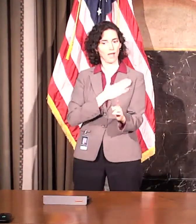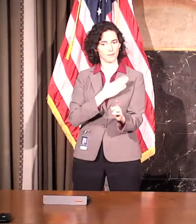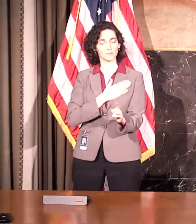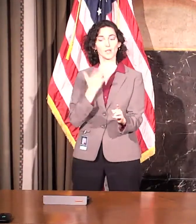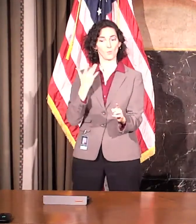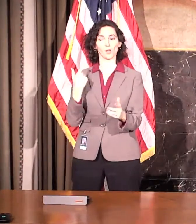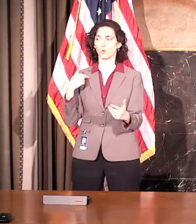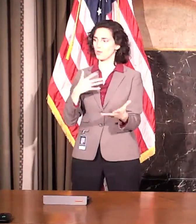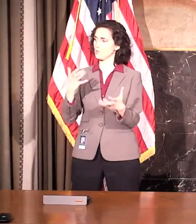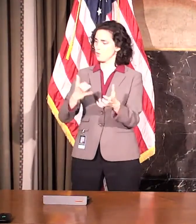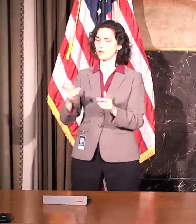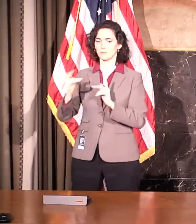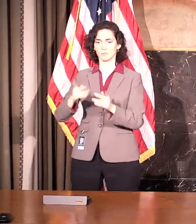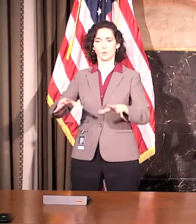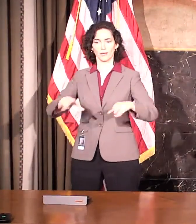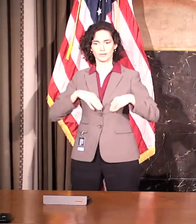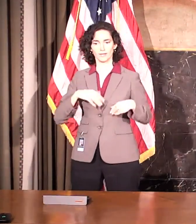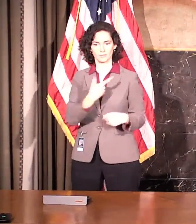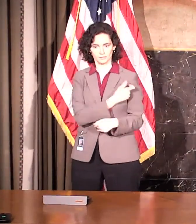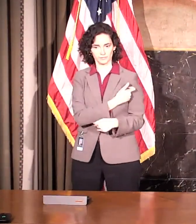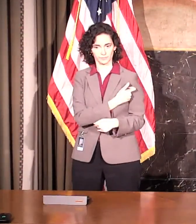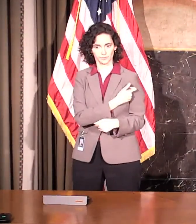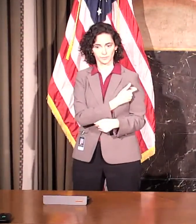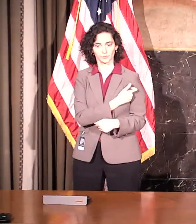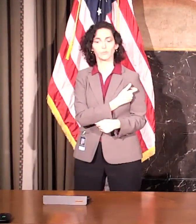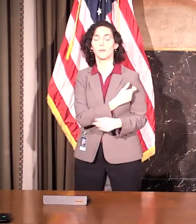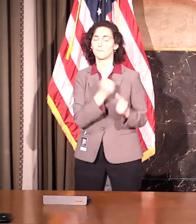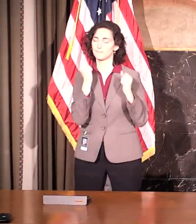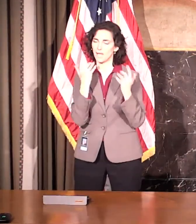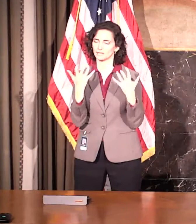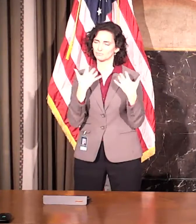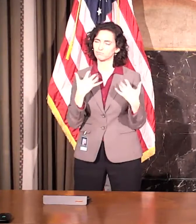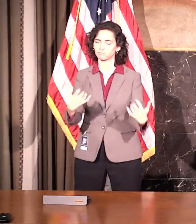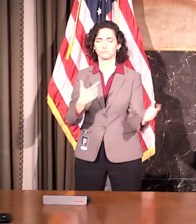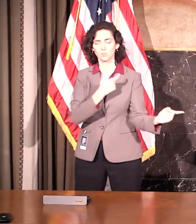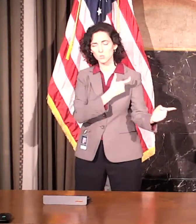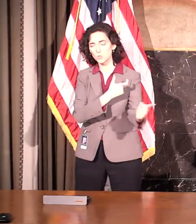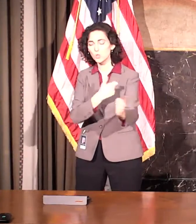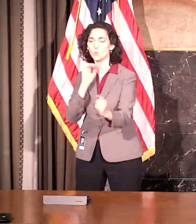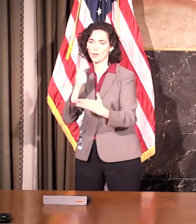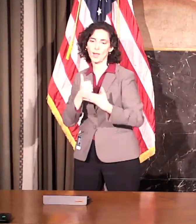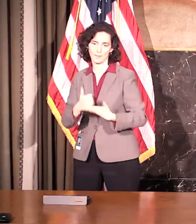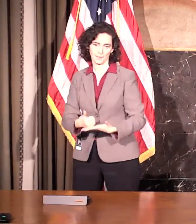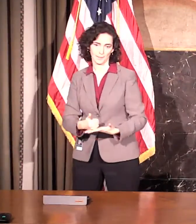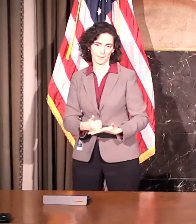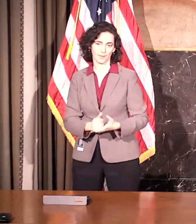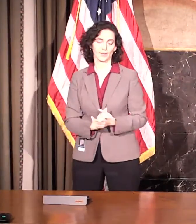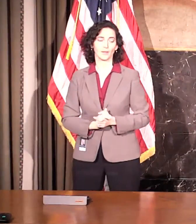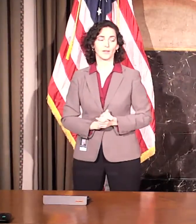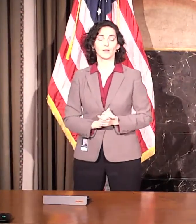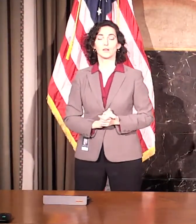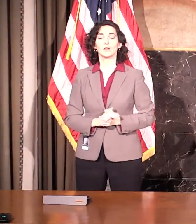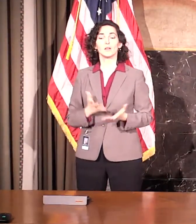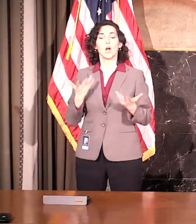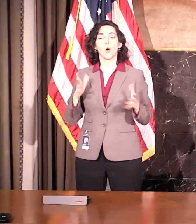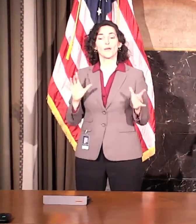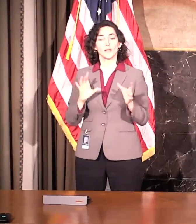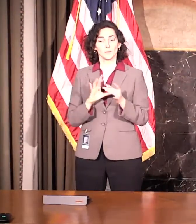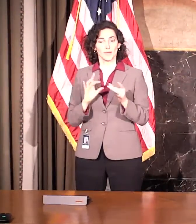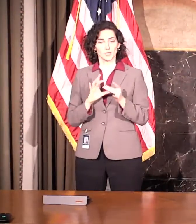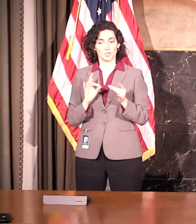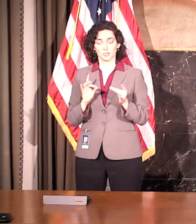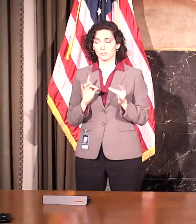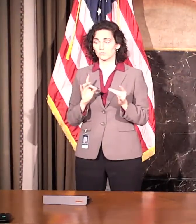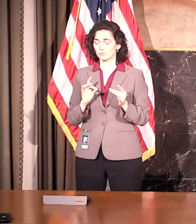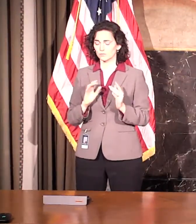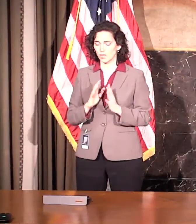people to be vaccinated in large numbers. And as I mentioned earlier, we don't yet